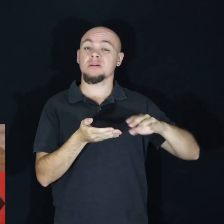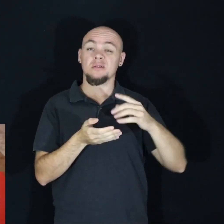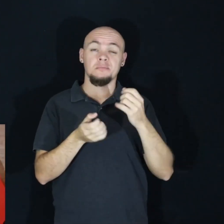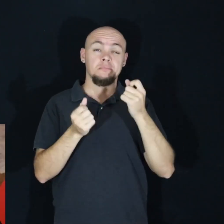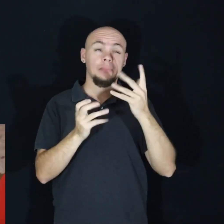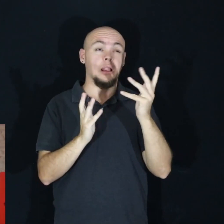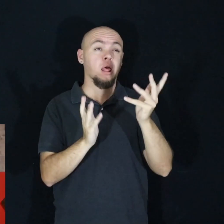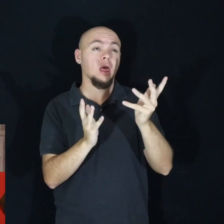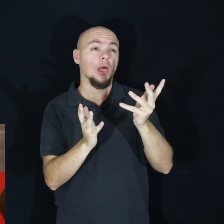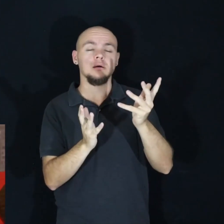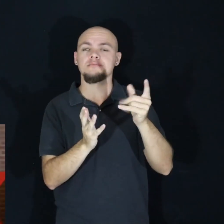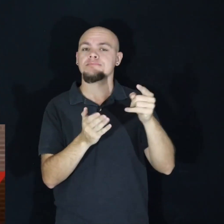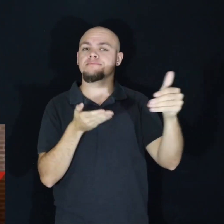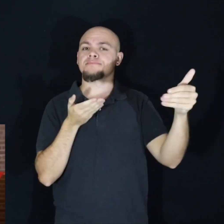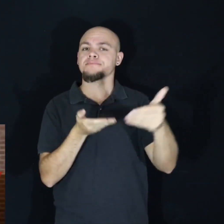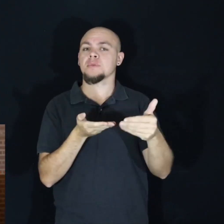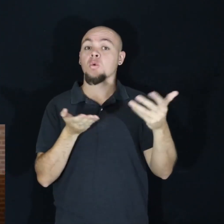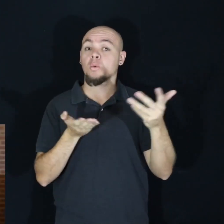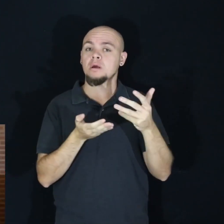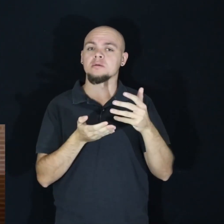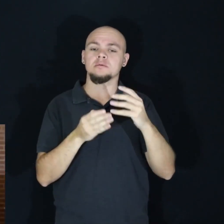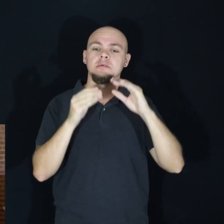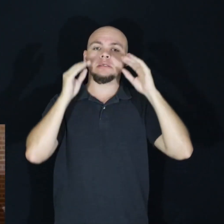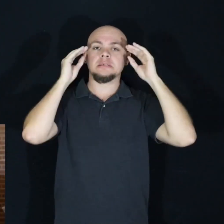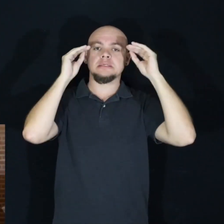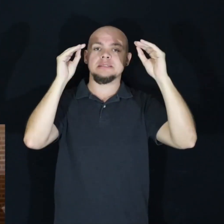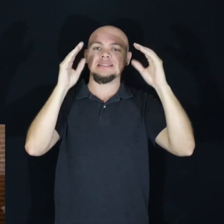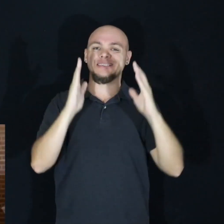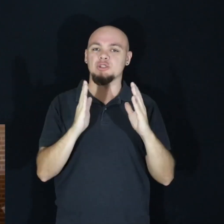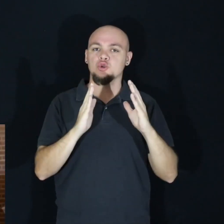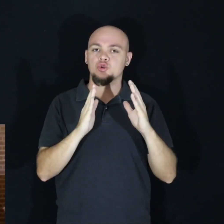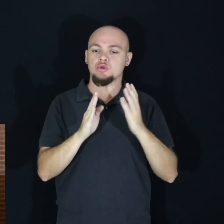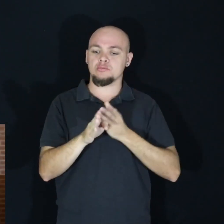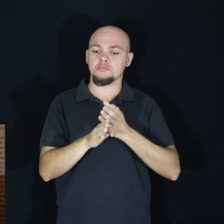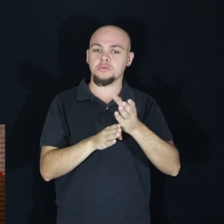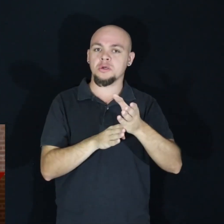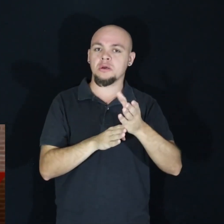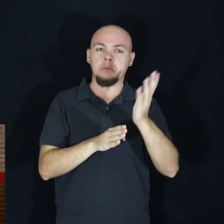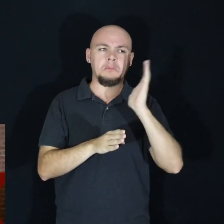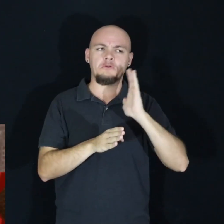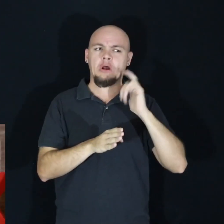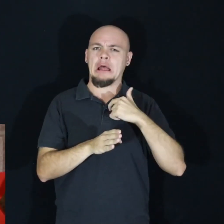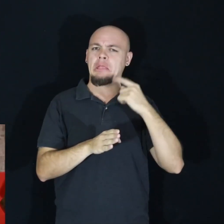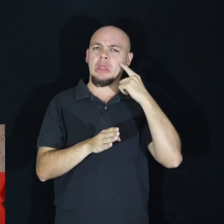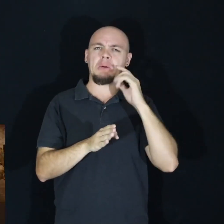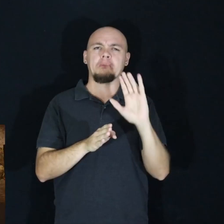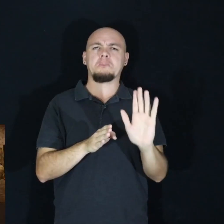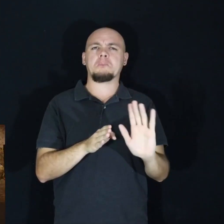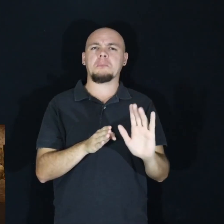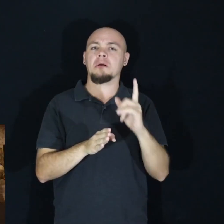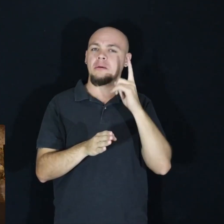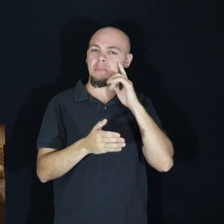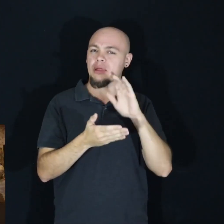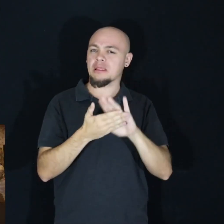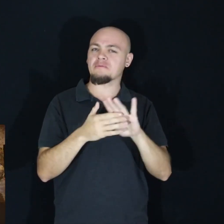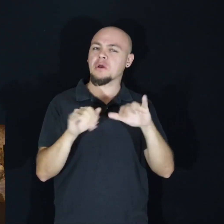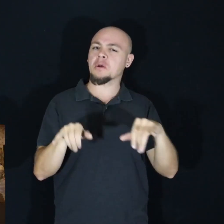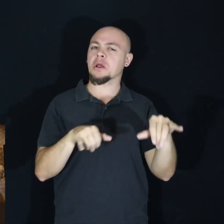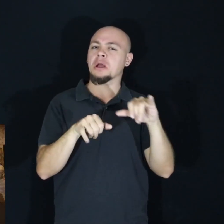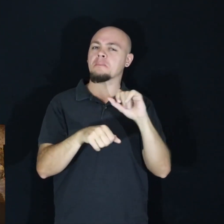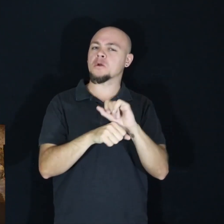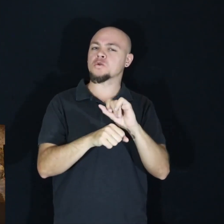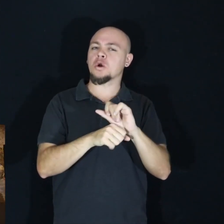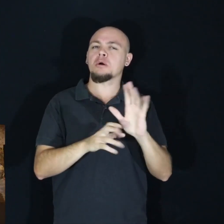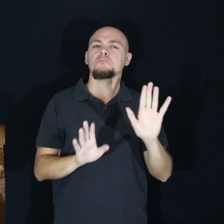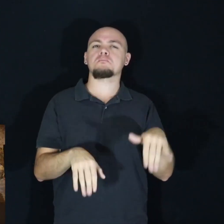with him that he introduced me to the idea of becoming a teacher, something that I previously never considered. I believe that it was a common job. It was something